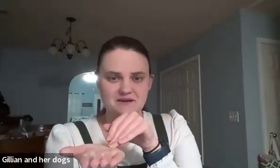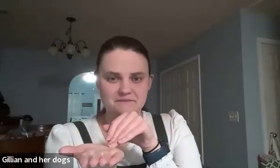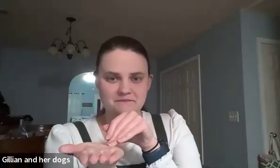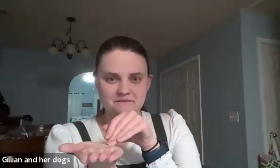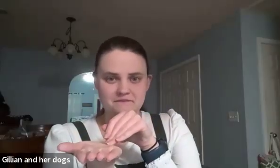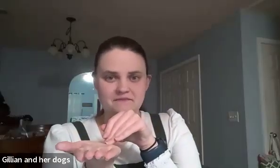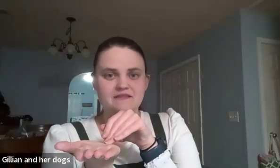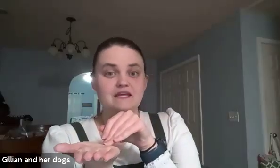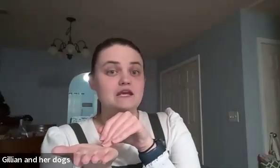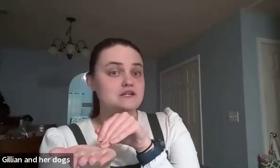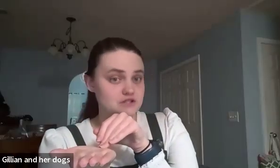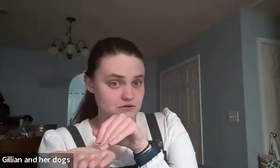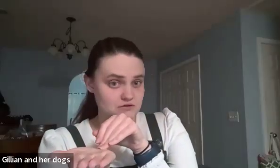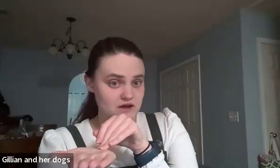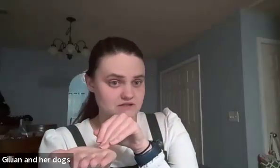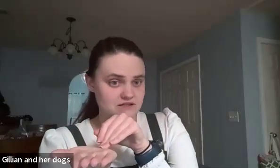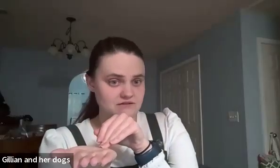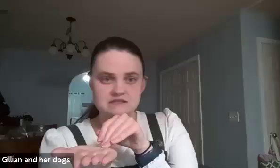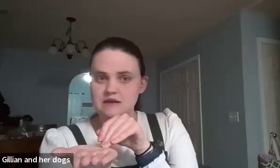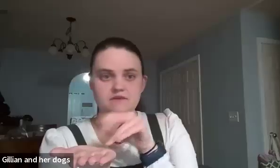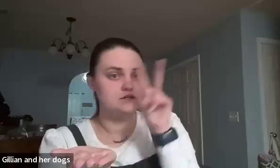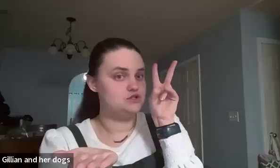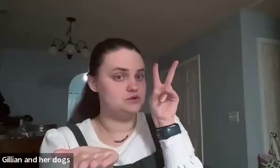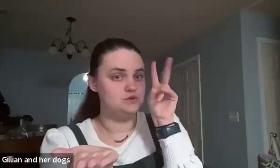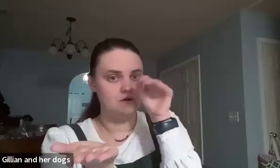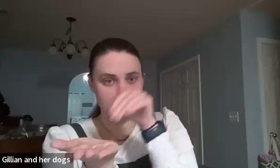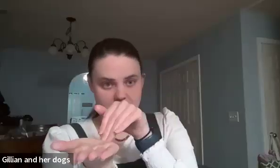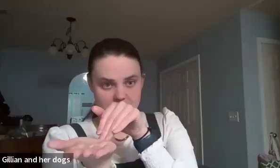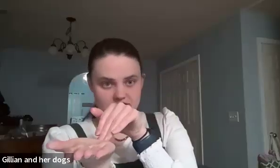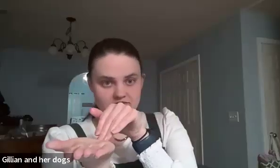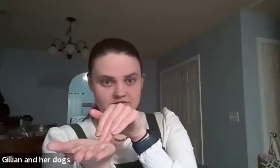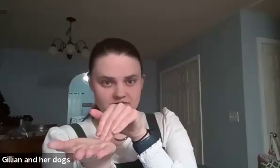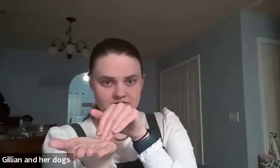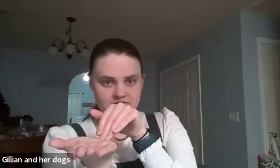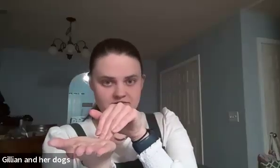Okay. Then 2,000, same thing, 2,000,